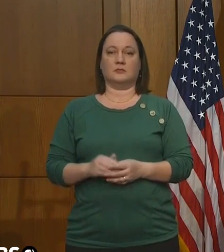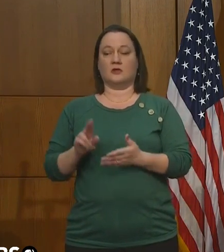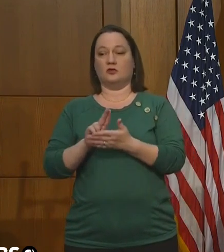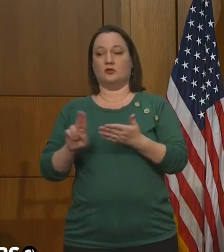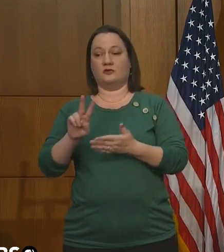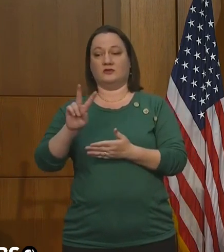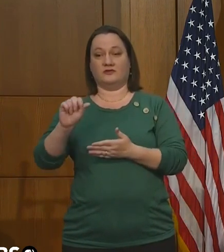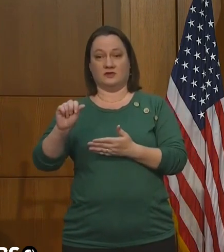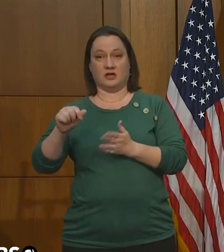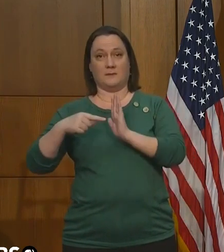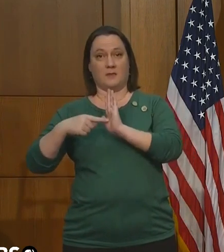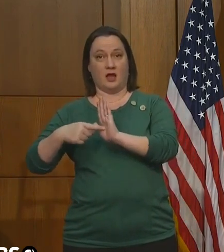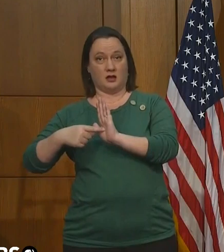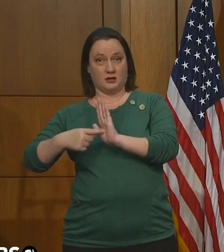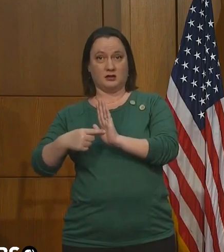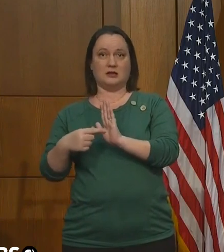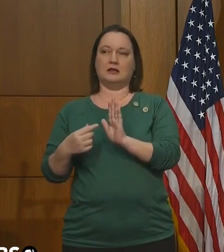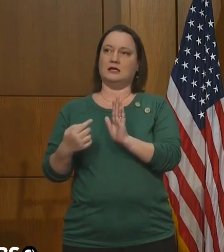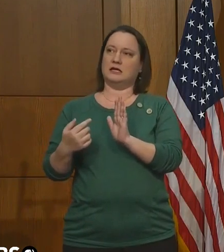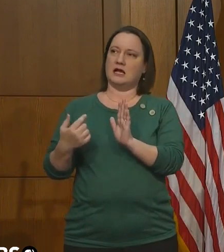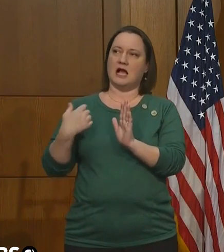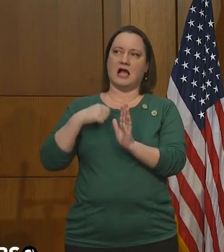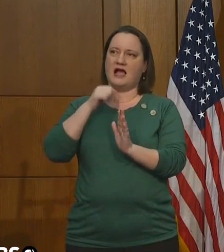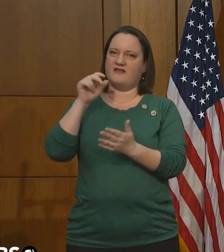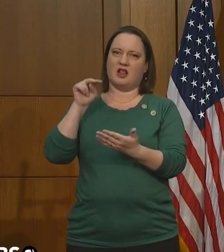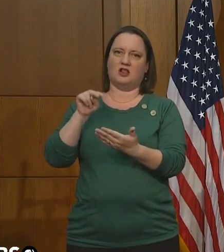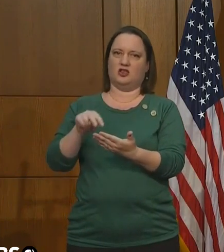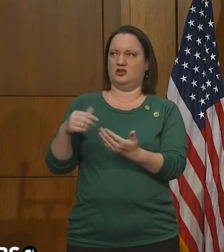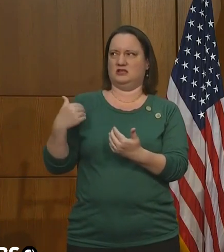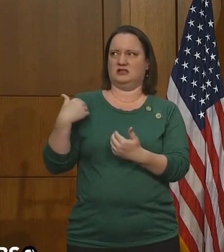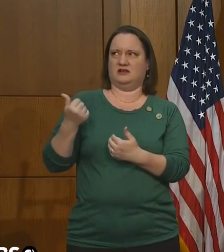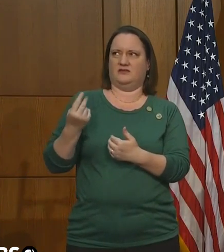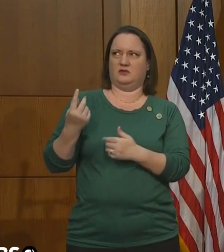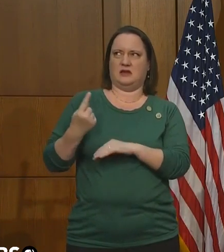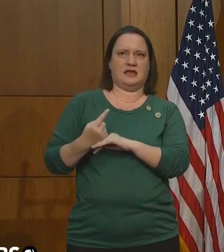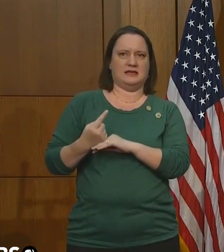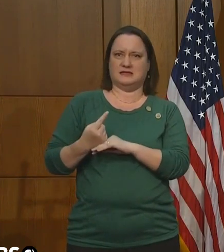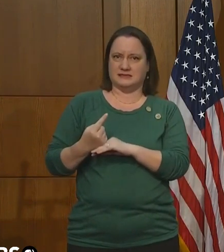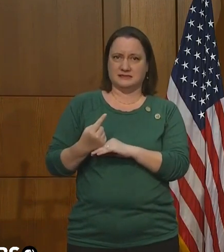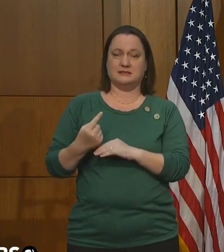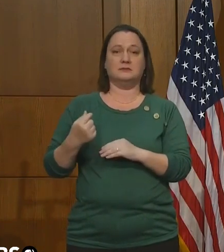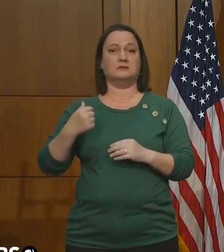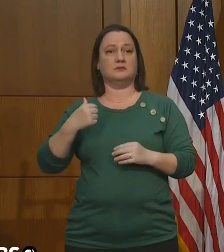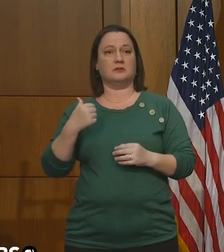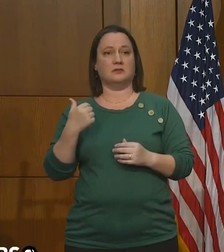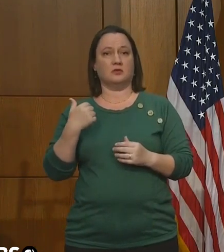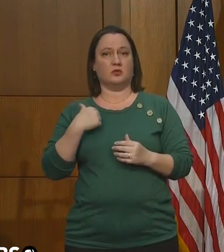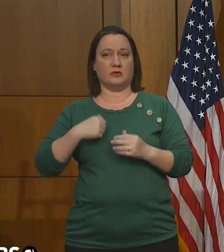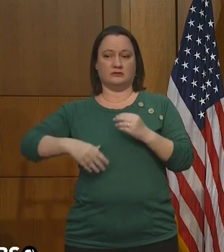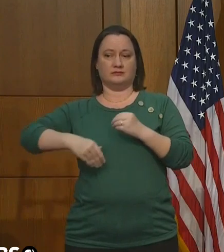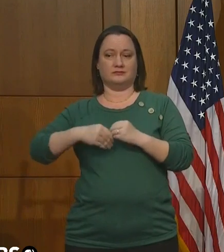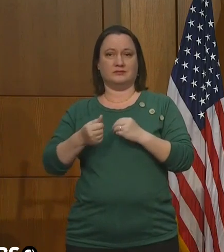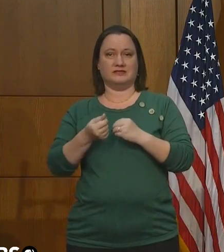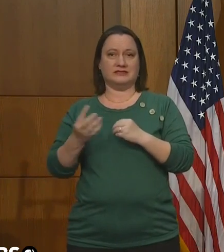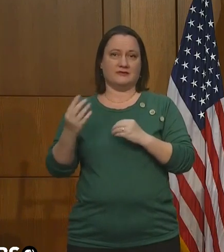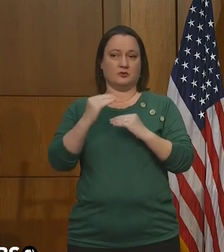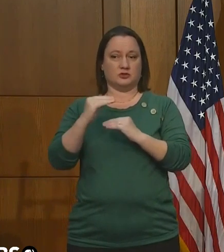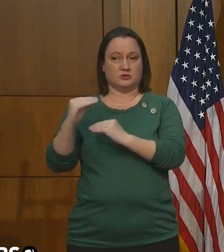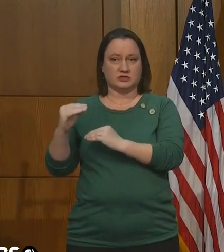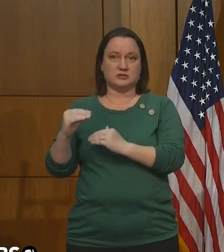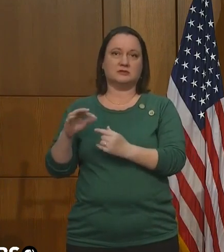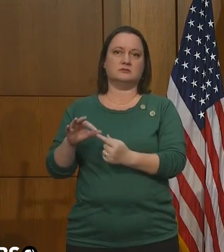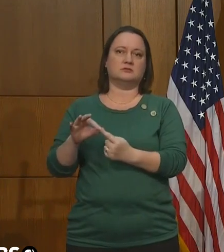Virginia model, I would have to sit down. I haven't looked at it in the last few days, but we have put in a lot of restrictions, especially holding